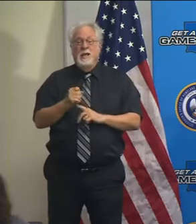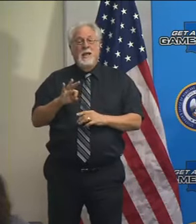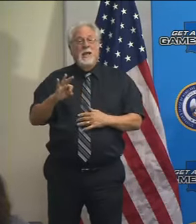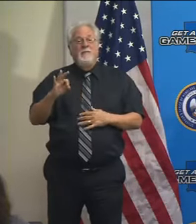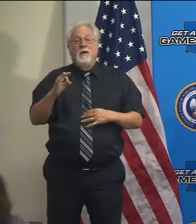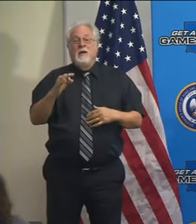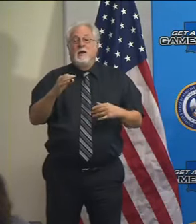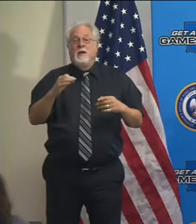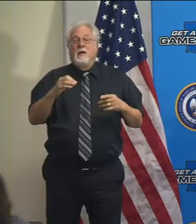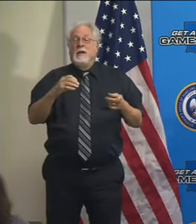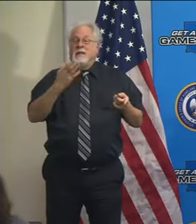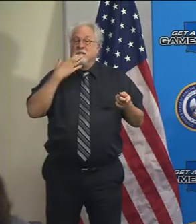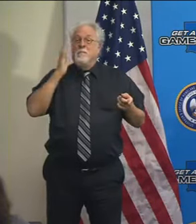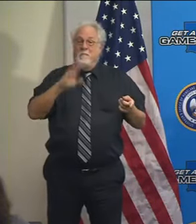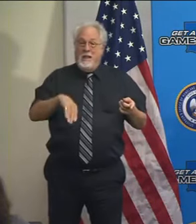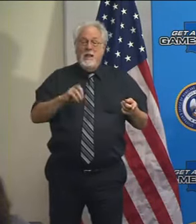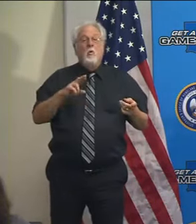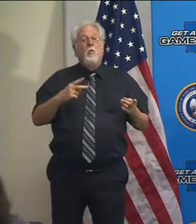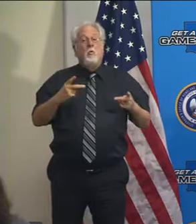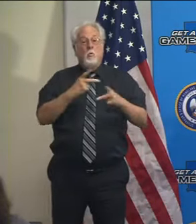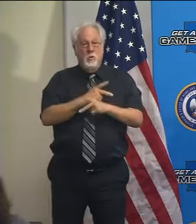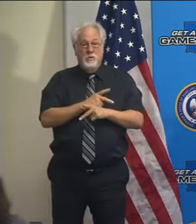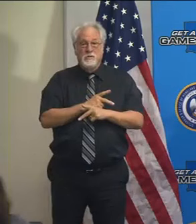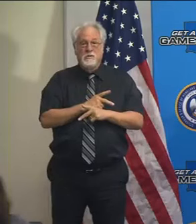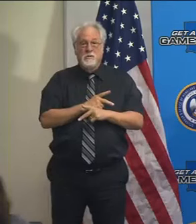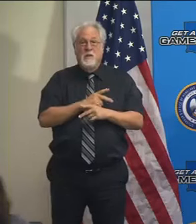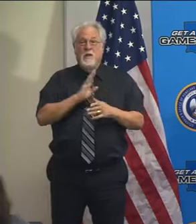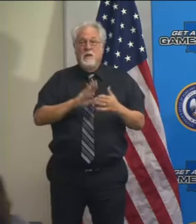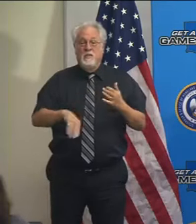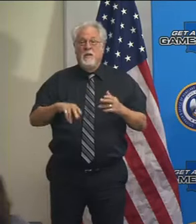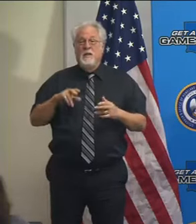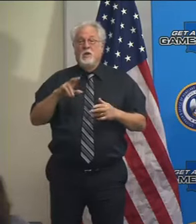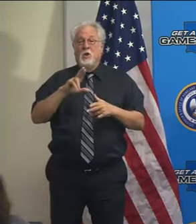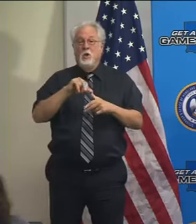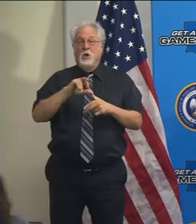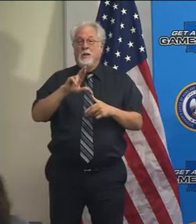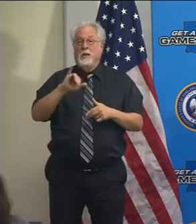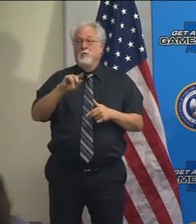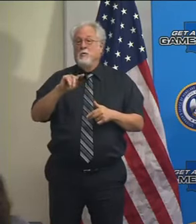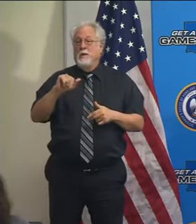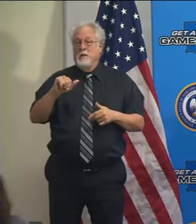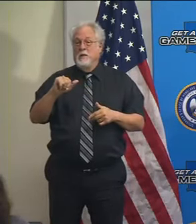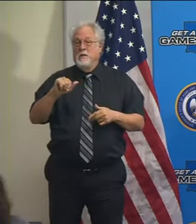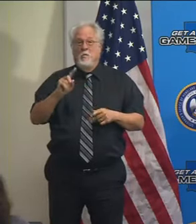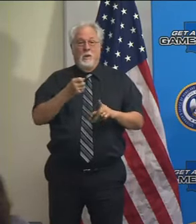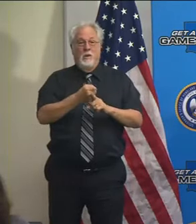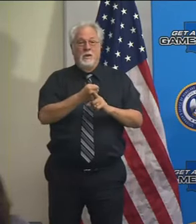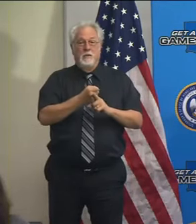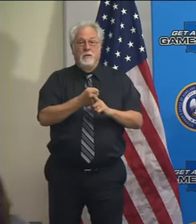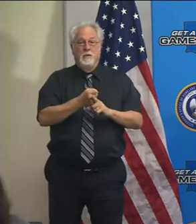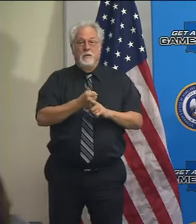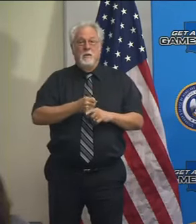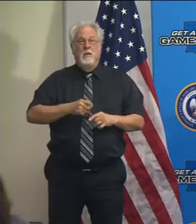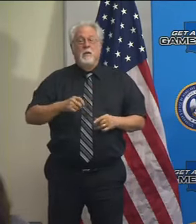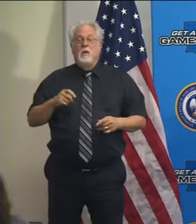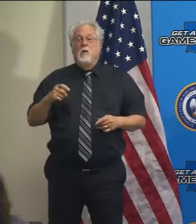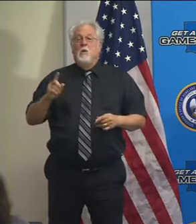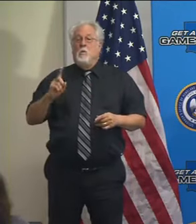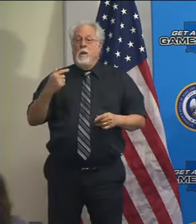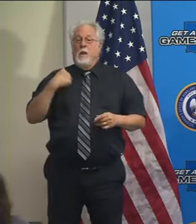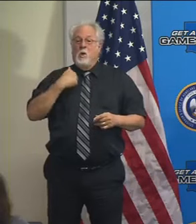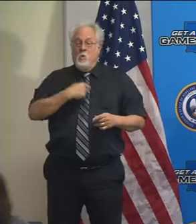every bit as bad and probably worse than Hurricane Rita in the area that was struck. Where